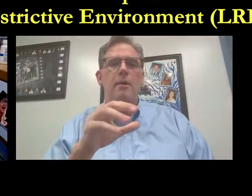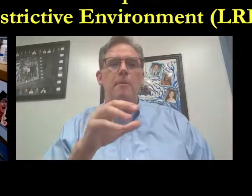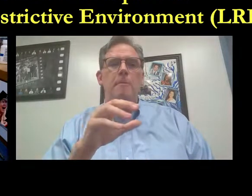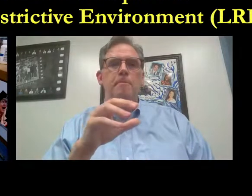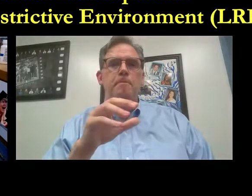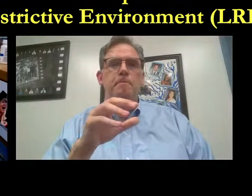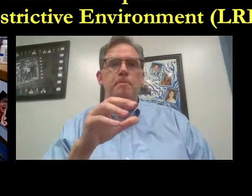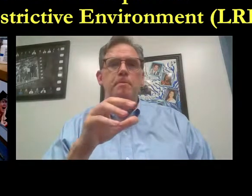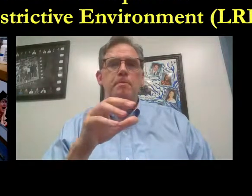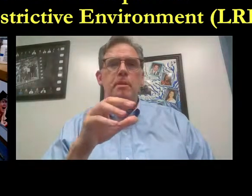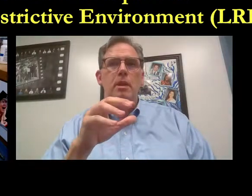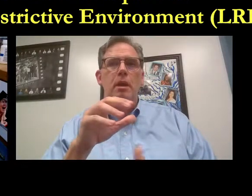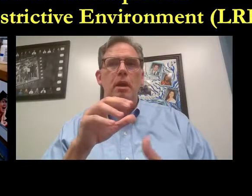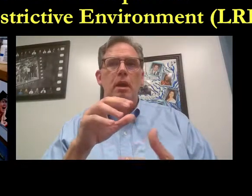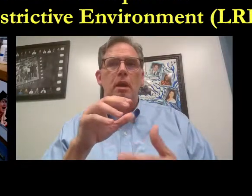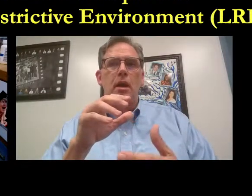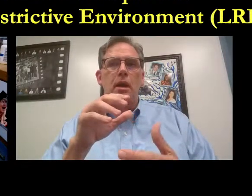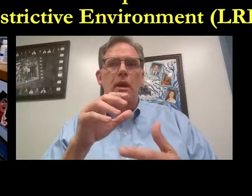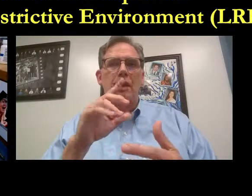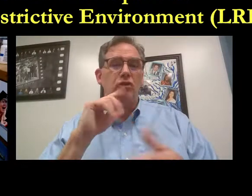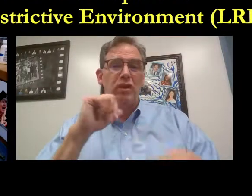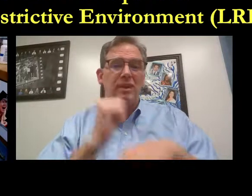mass.